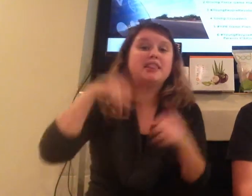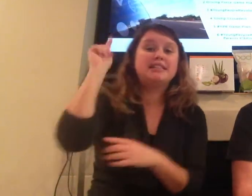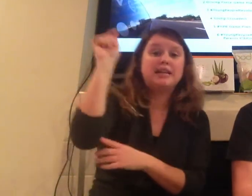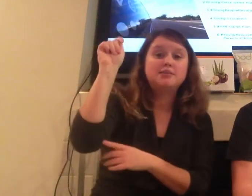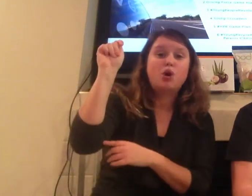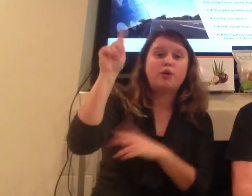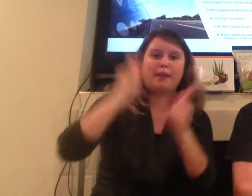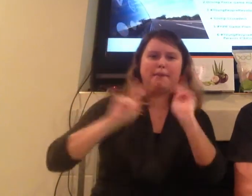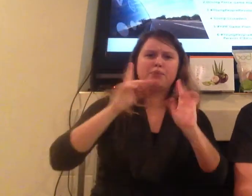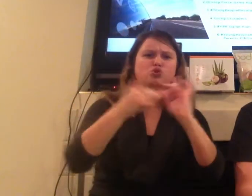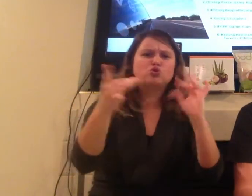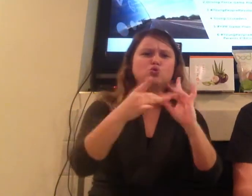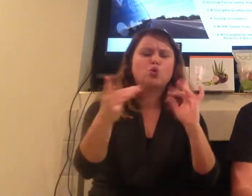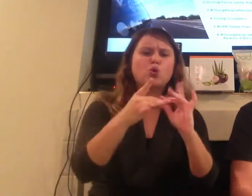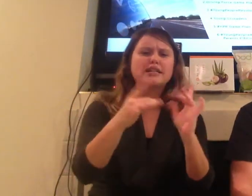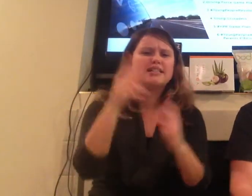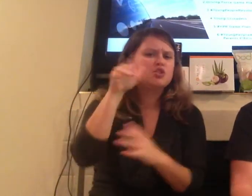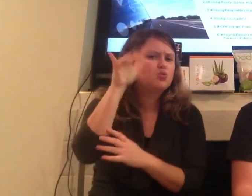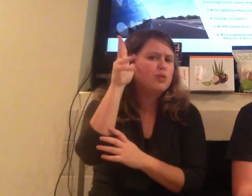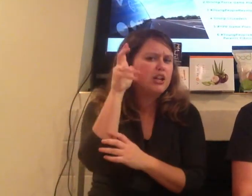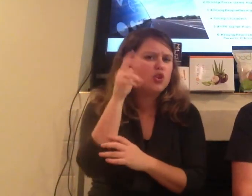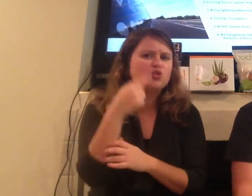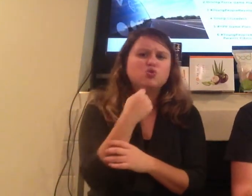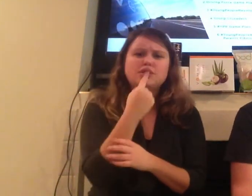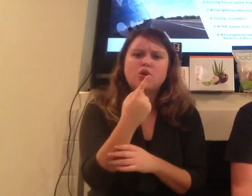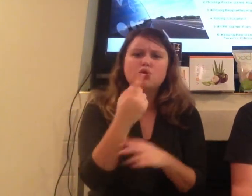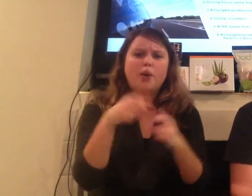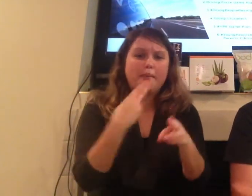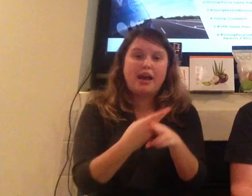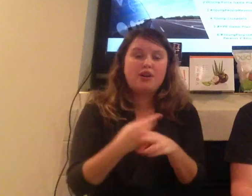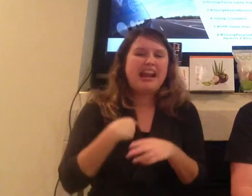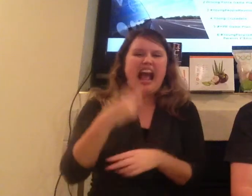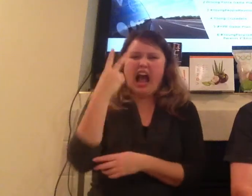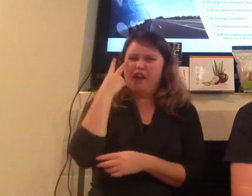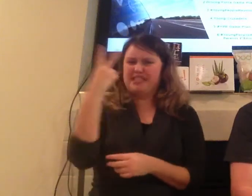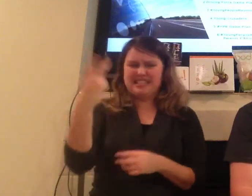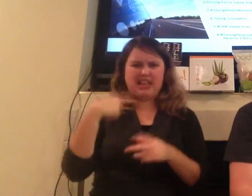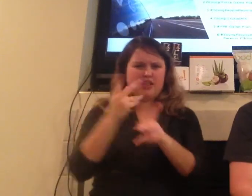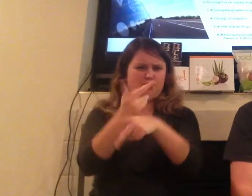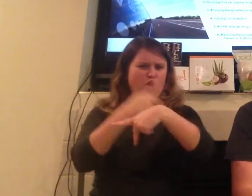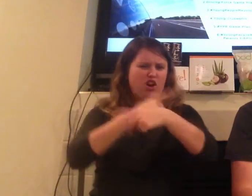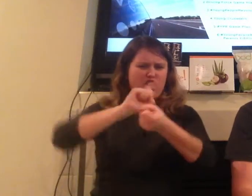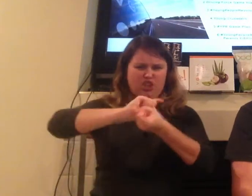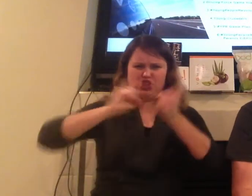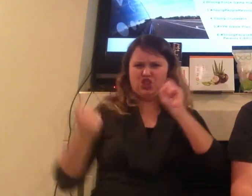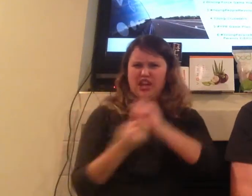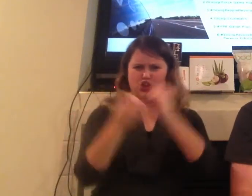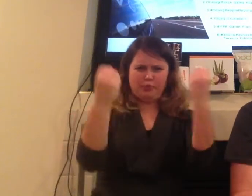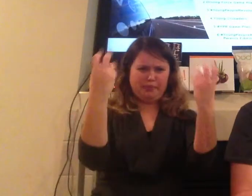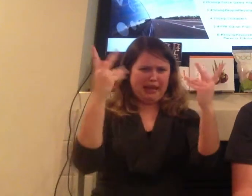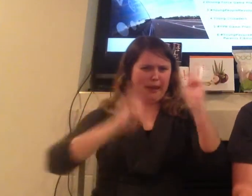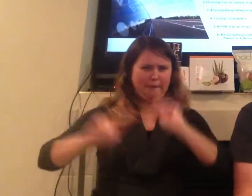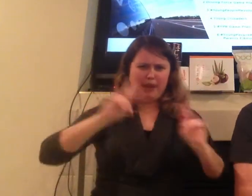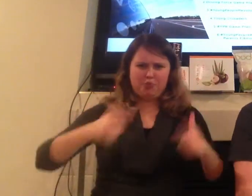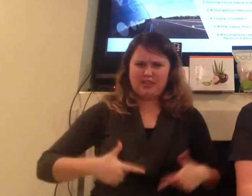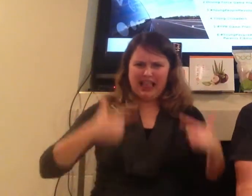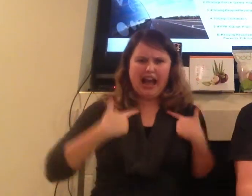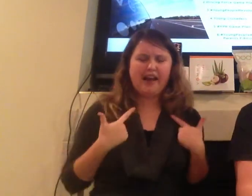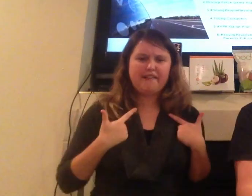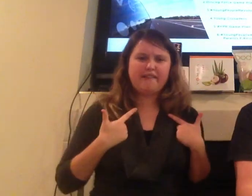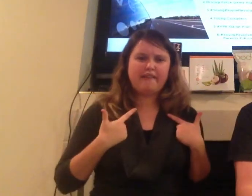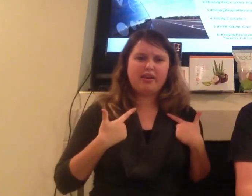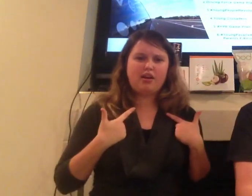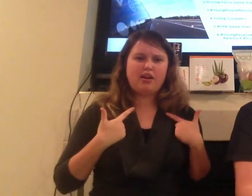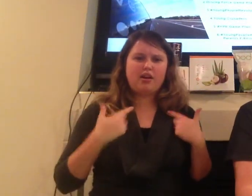themselves. I've literally seen this product change hundreds of people's life in this year, and it makes me excited to want to share it with